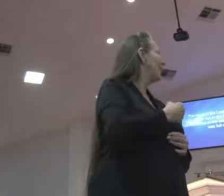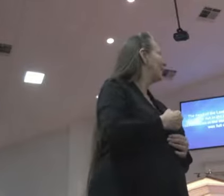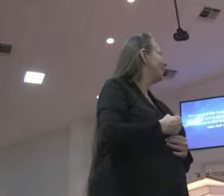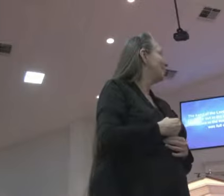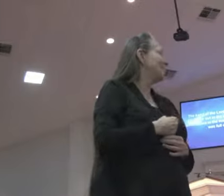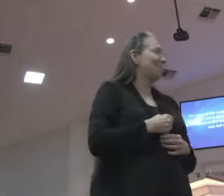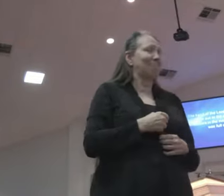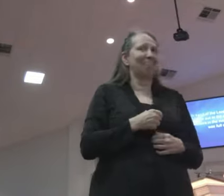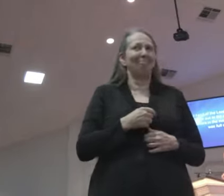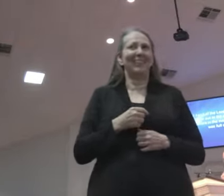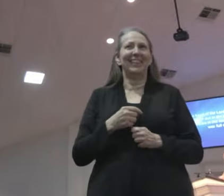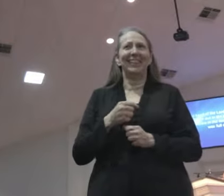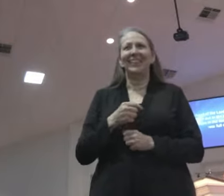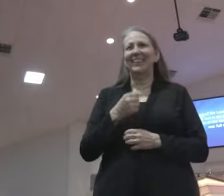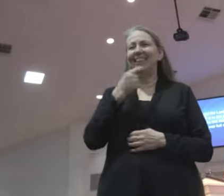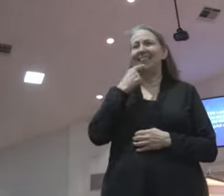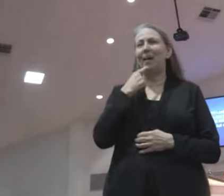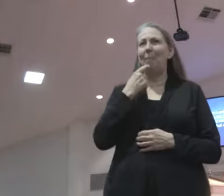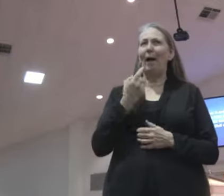Let me share this with you.